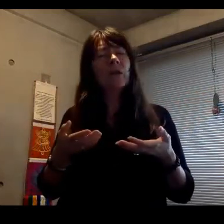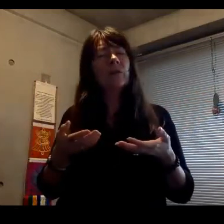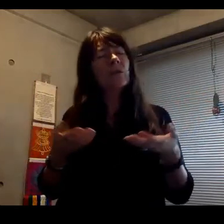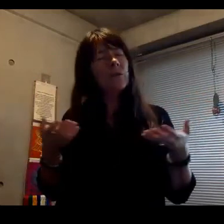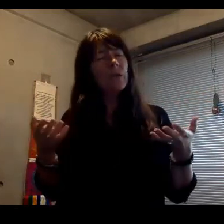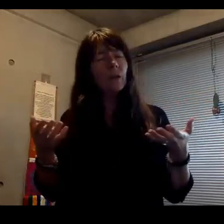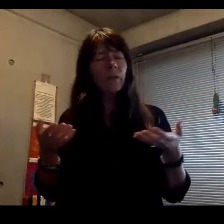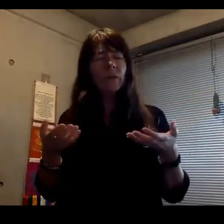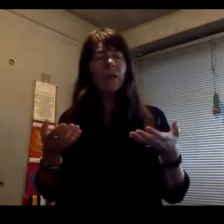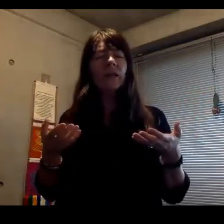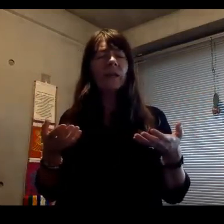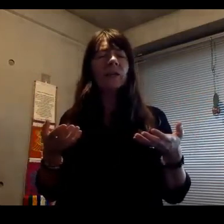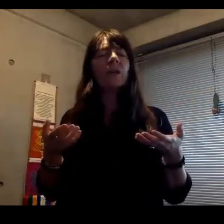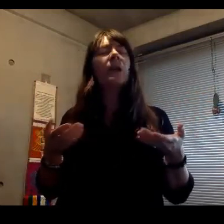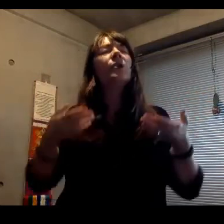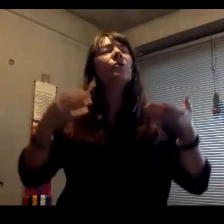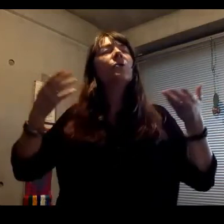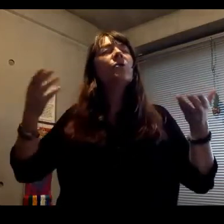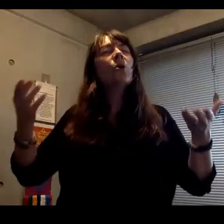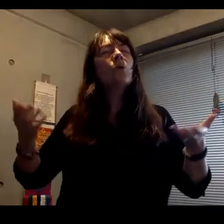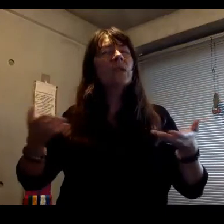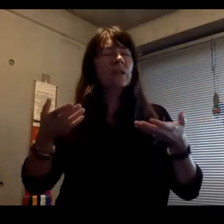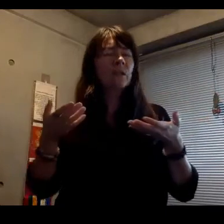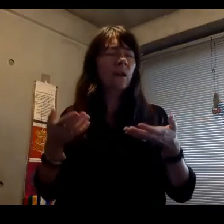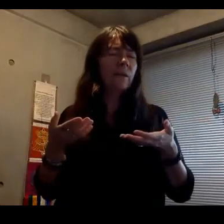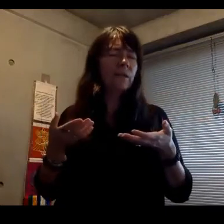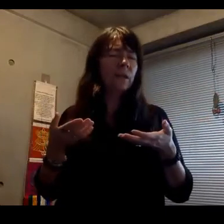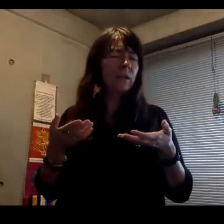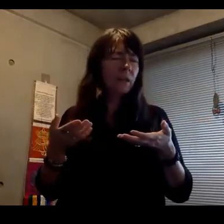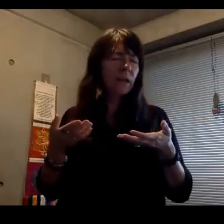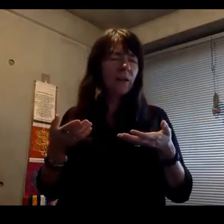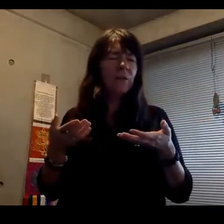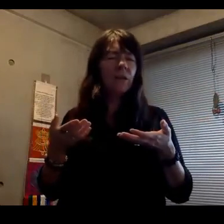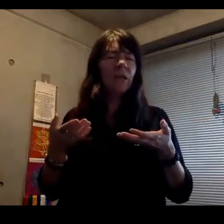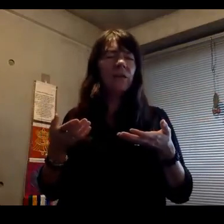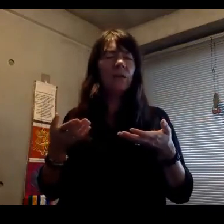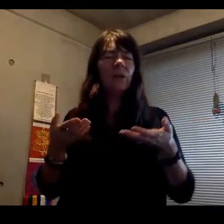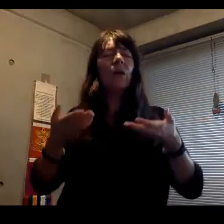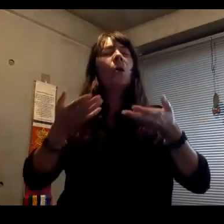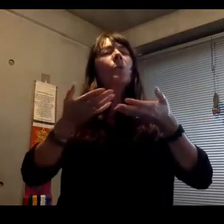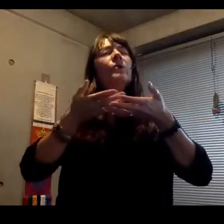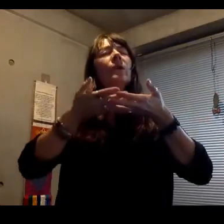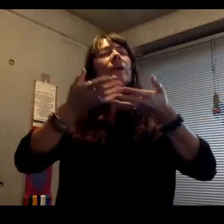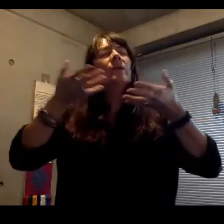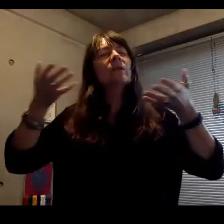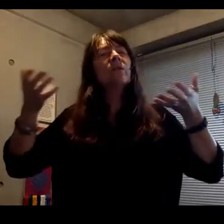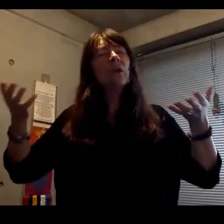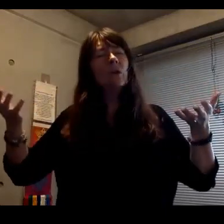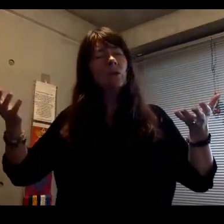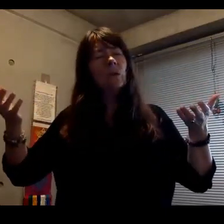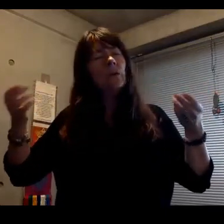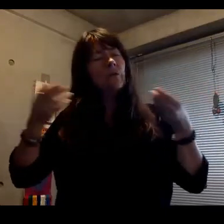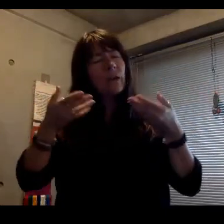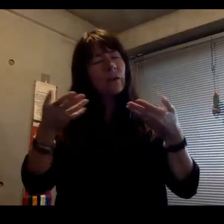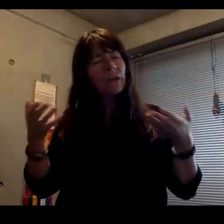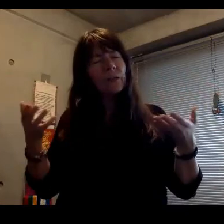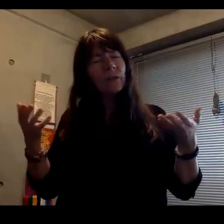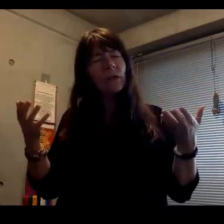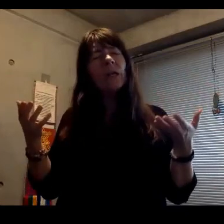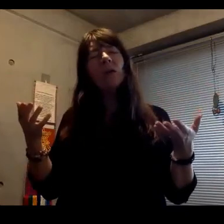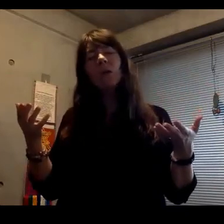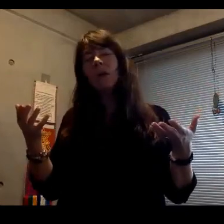in front of you, and you'll say, oh, isn't that nice? You'll notice all of a sudden that life is easier when you're in this flow. You have